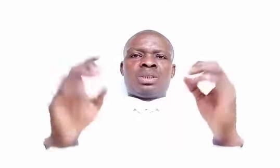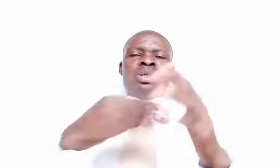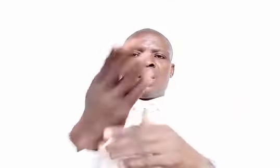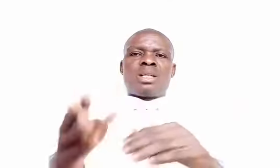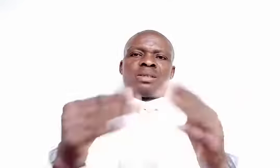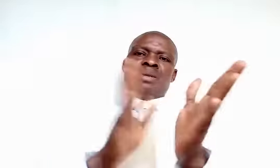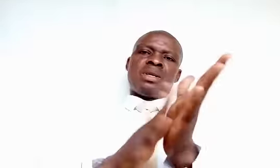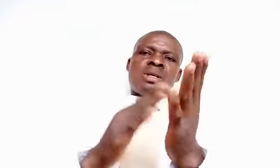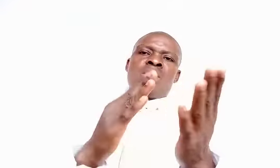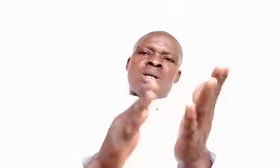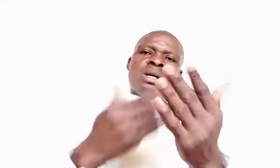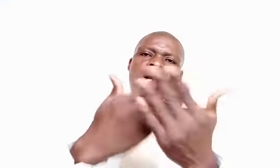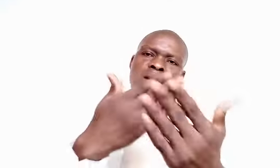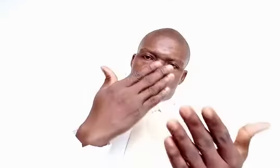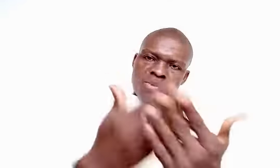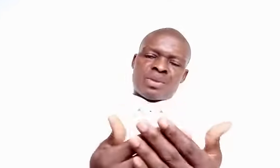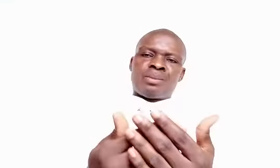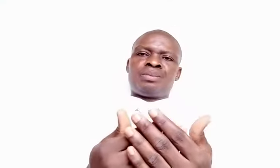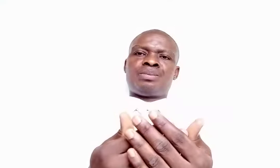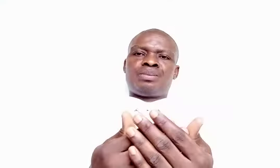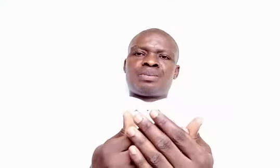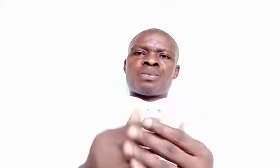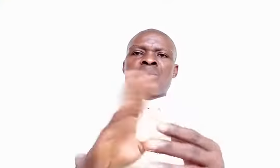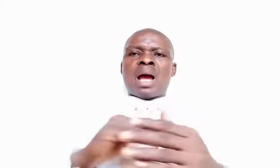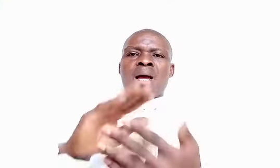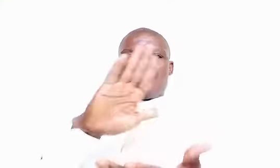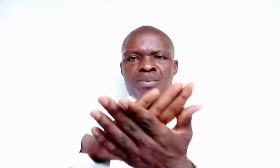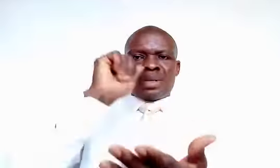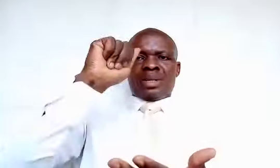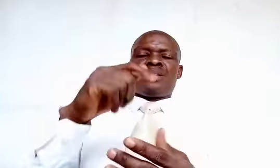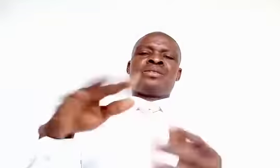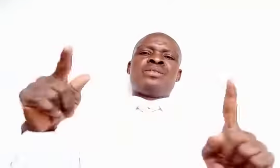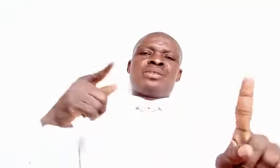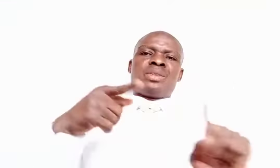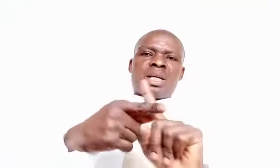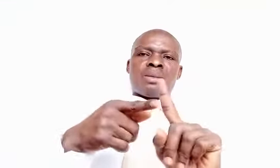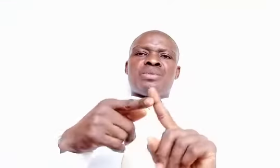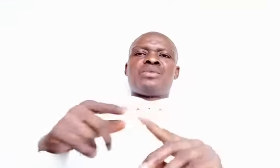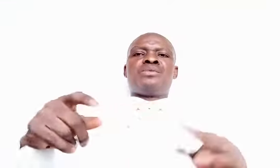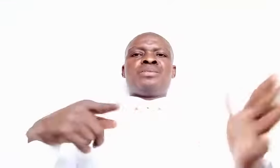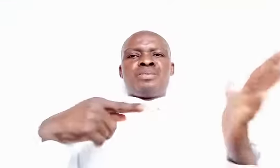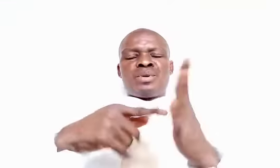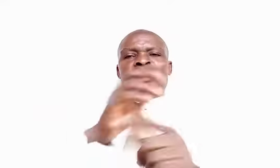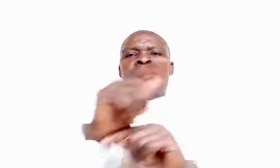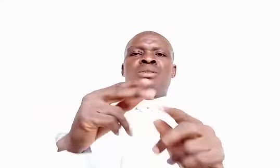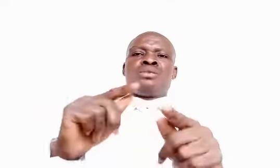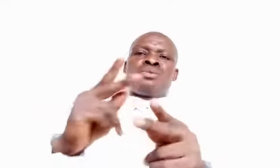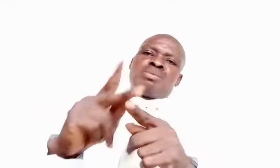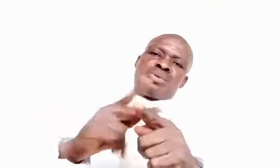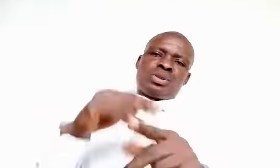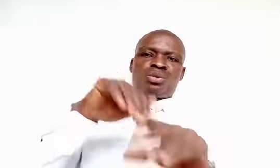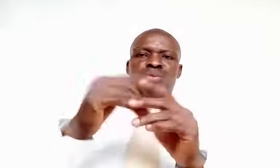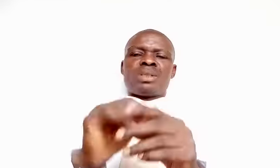of money or other gifts. I believe that the above points, if put into practice, will help to improve athletics